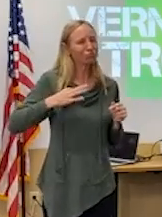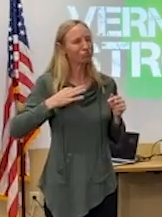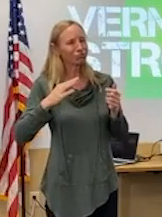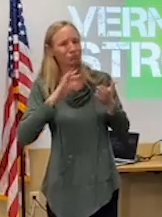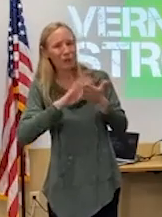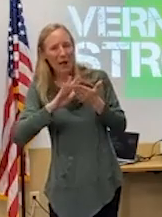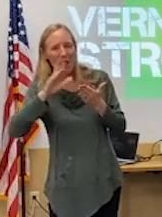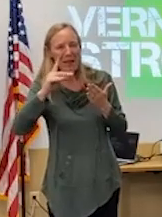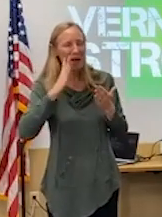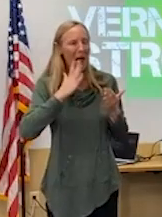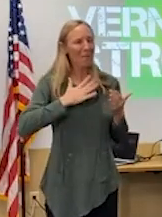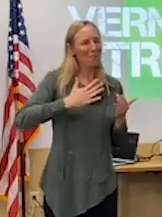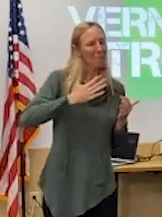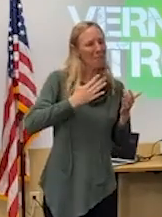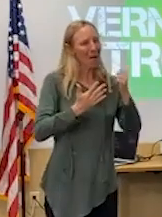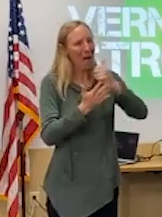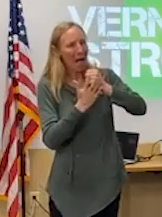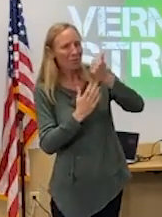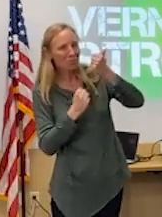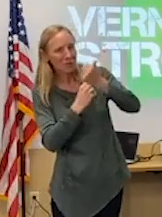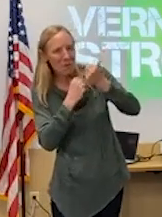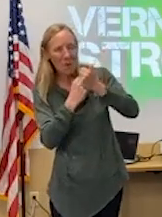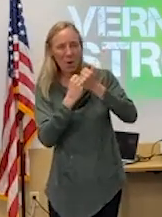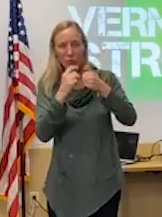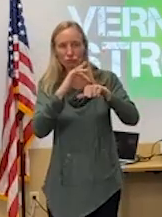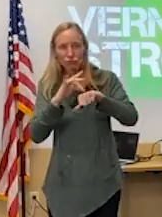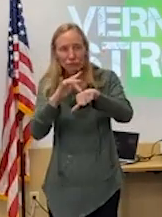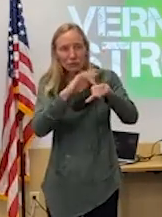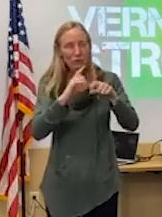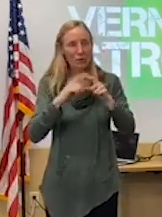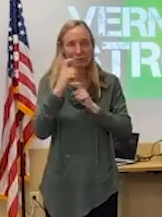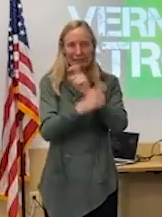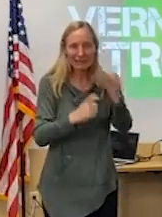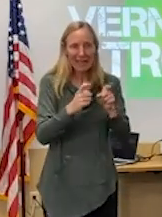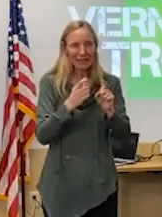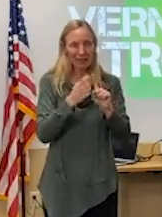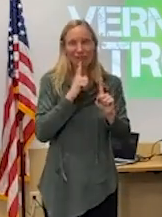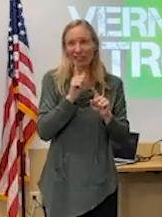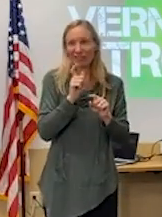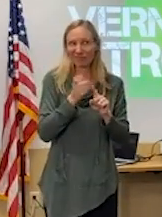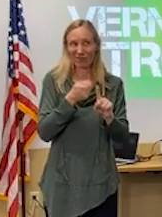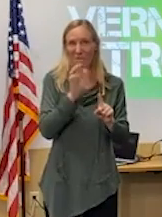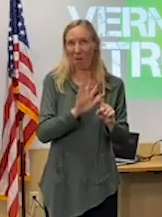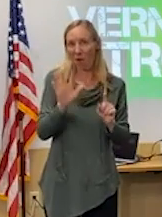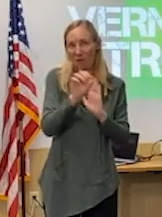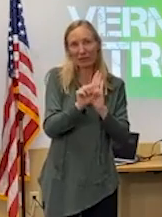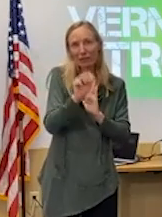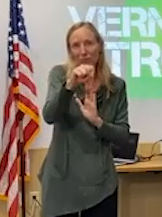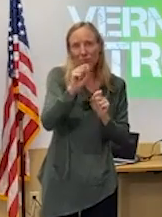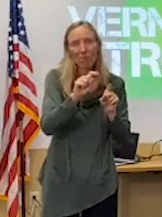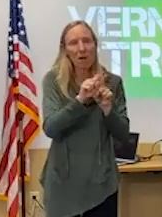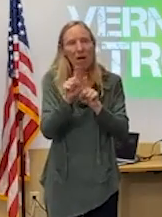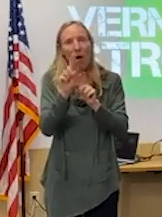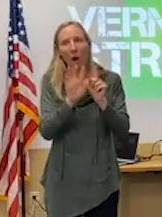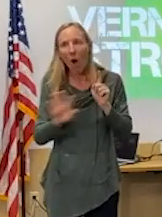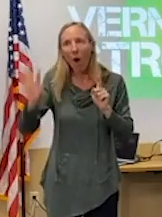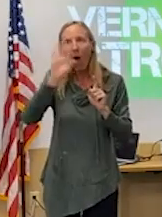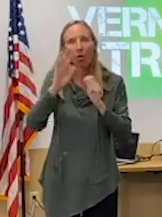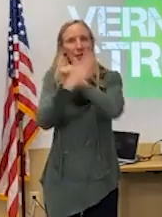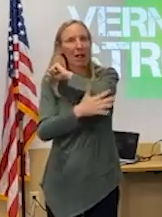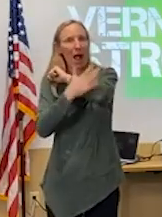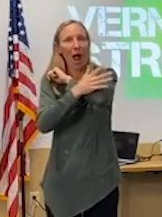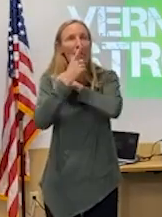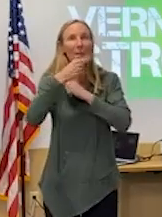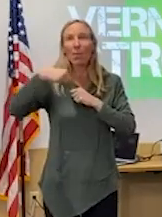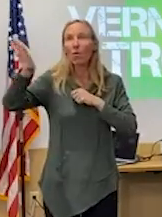We've seen resources and gifts coming back from all over the state, all over the country, in fact. People who grew up in Vermont, don't